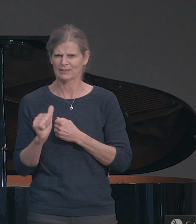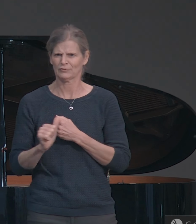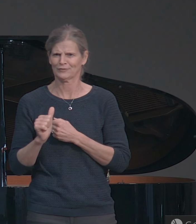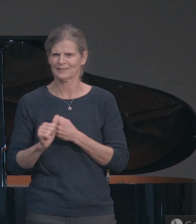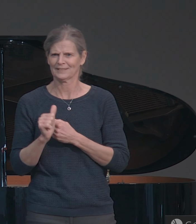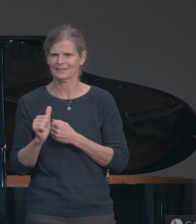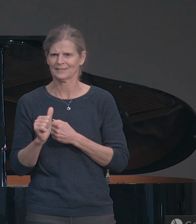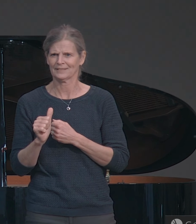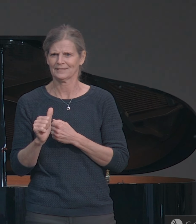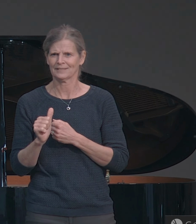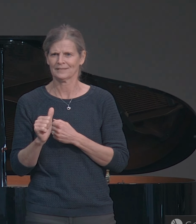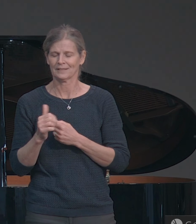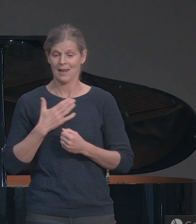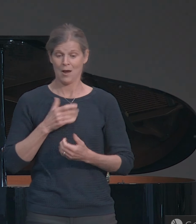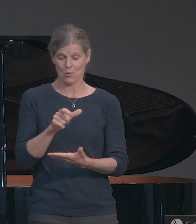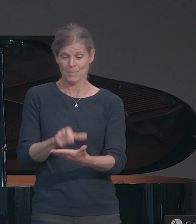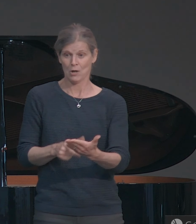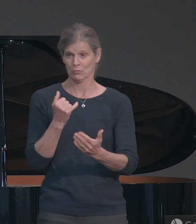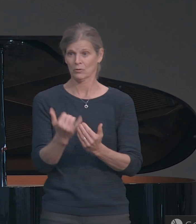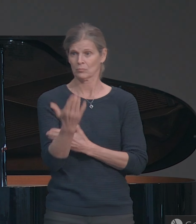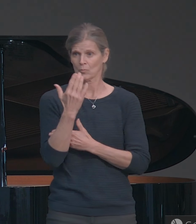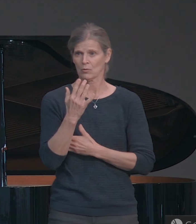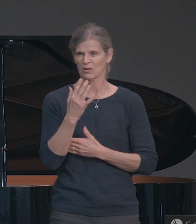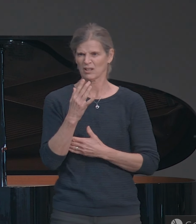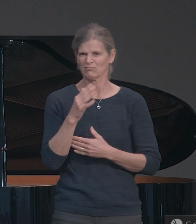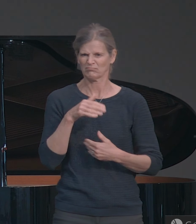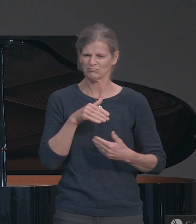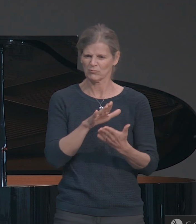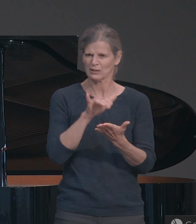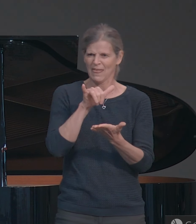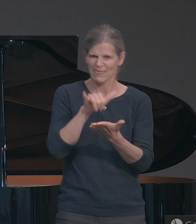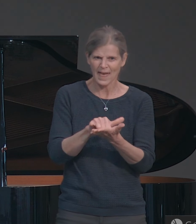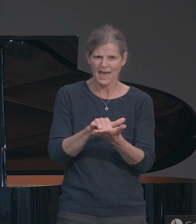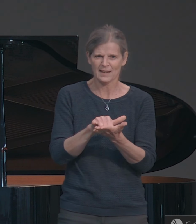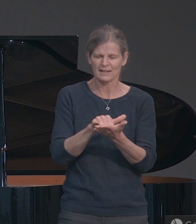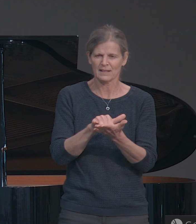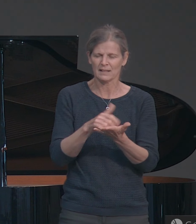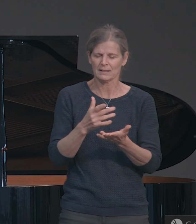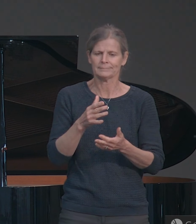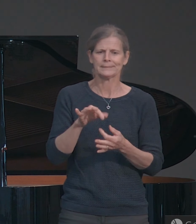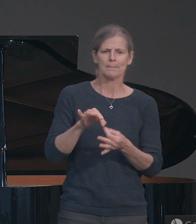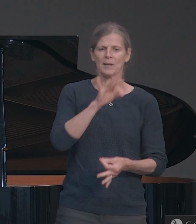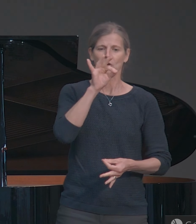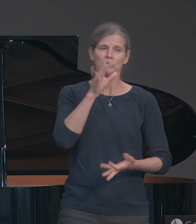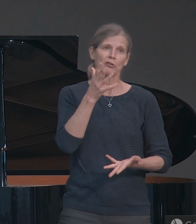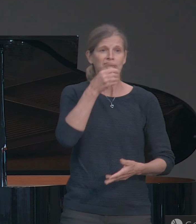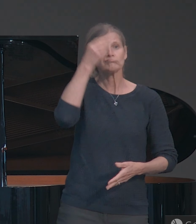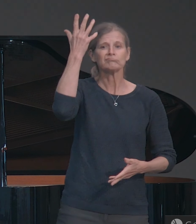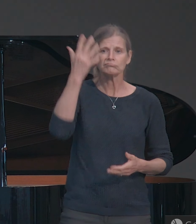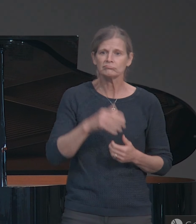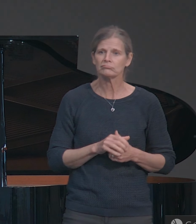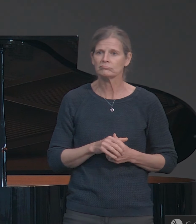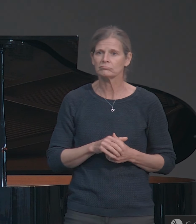Our passage this morning addresses one of these things. It's spiritual indifference.